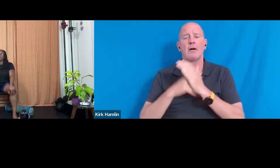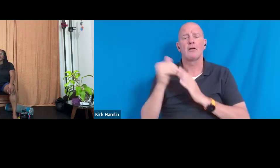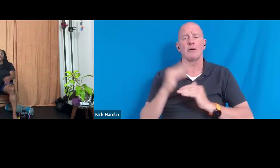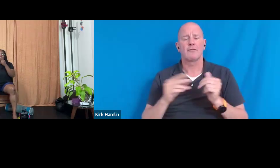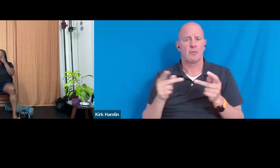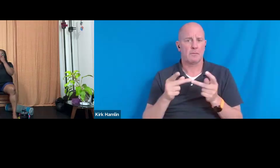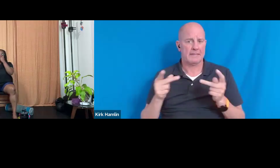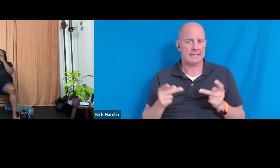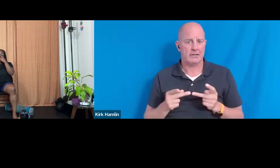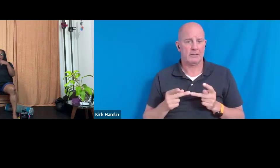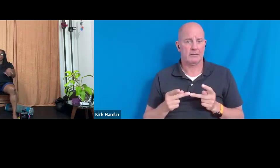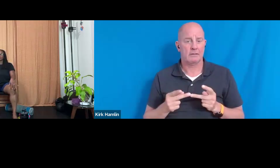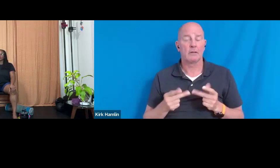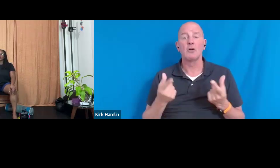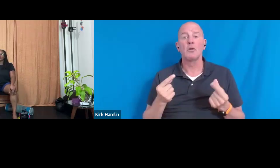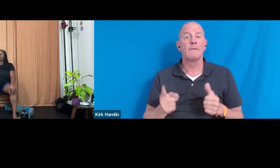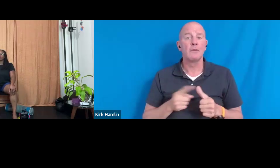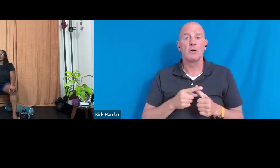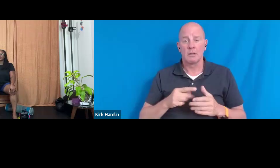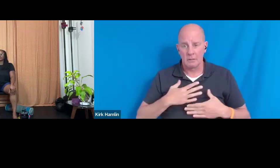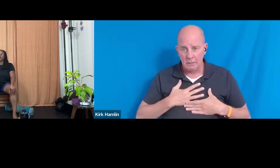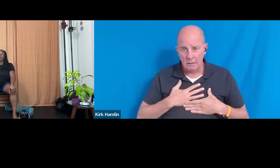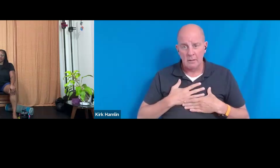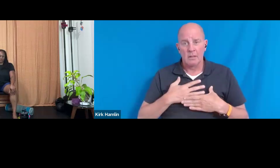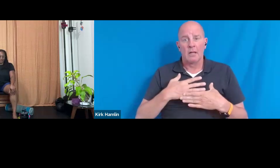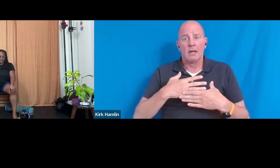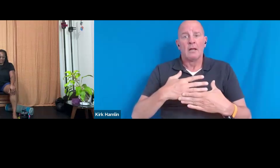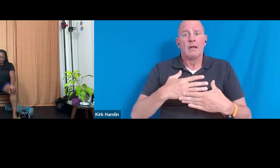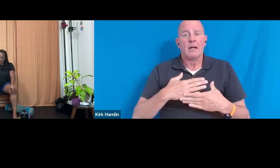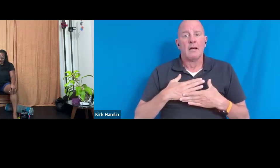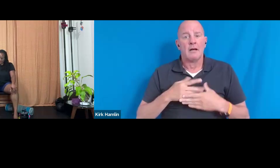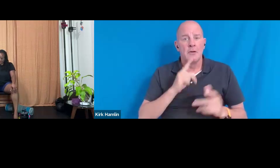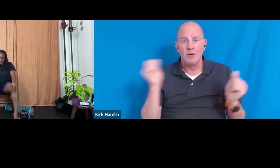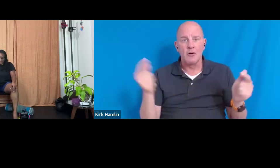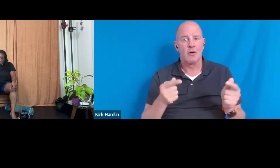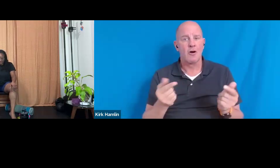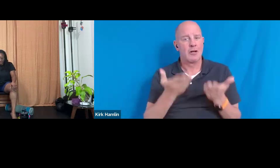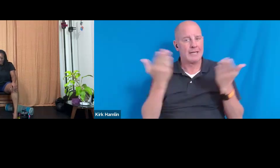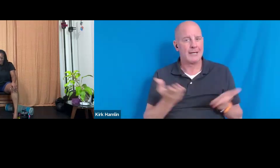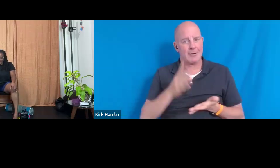And we're just going to take a couple of breaths to make sure we are all present right here in our bodies.